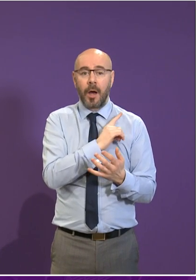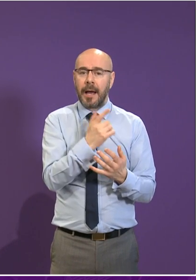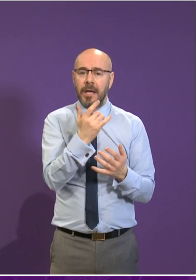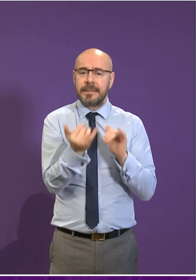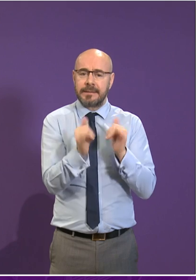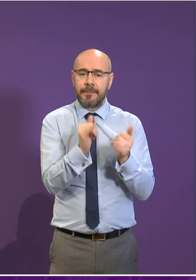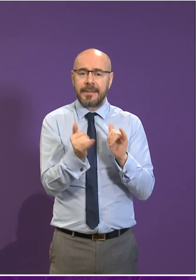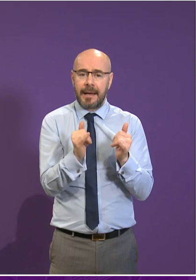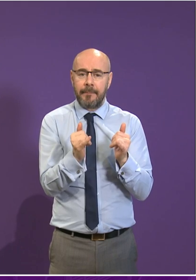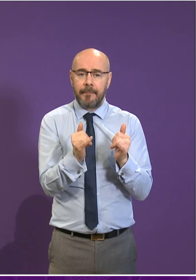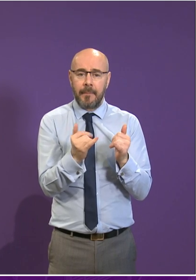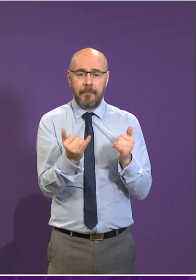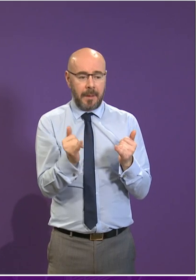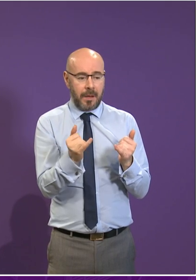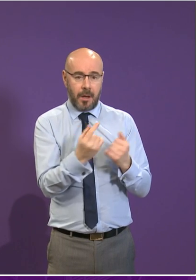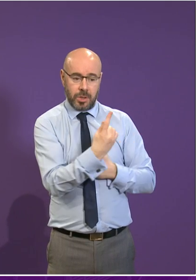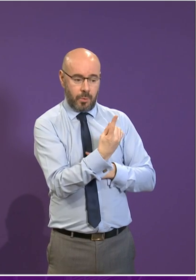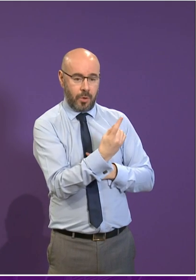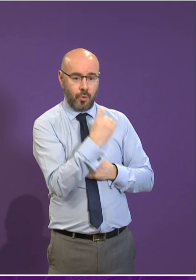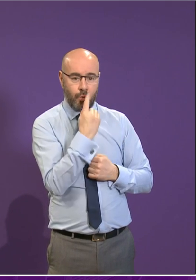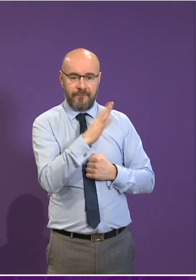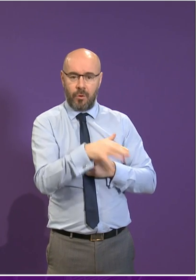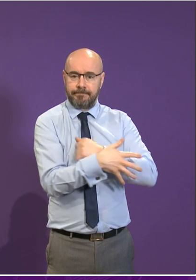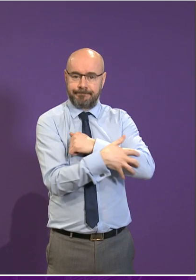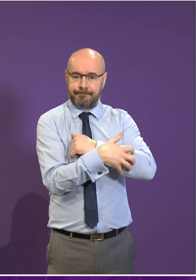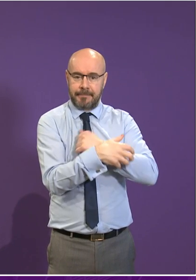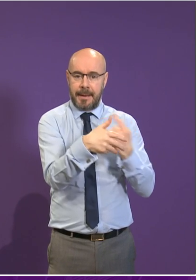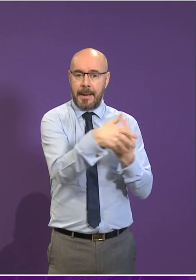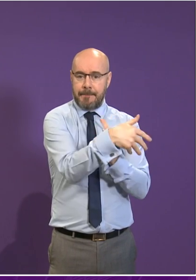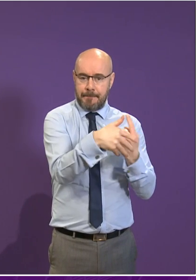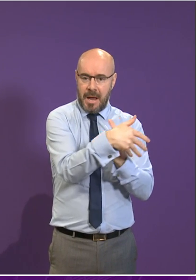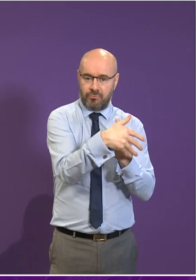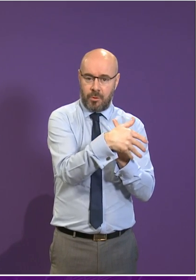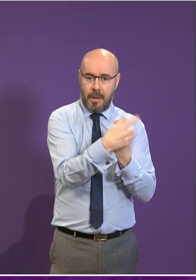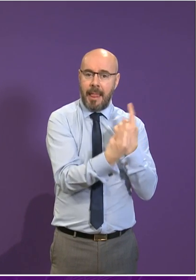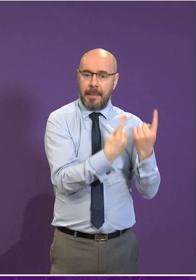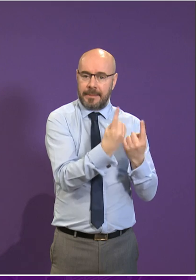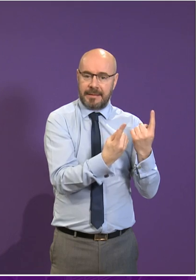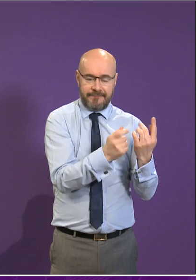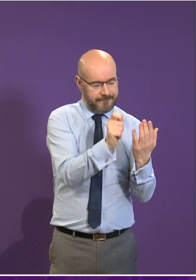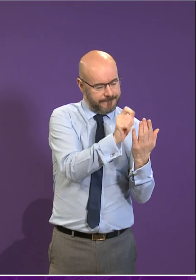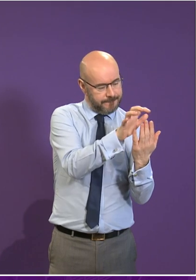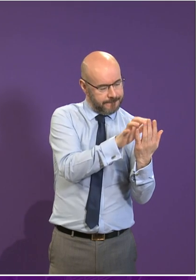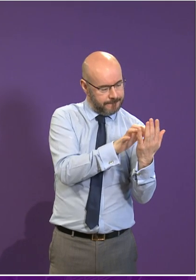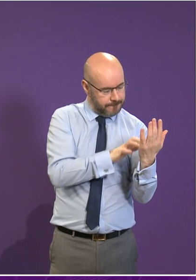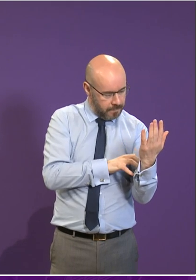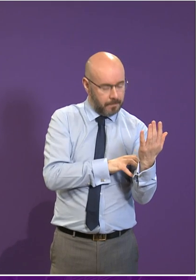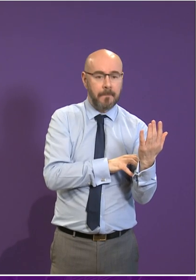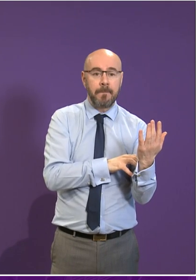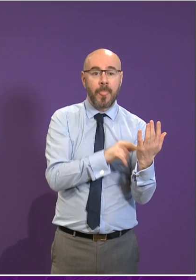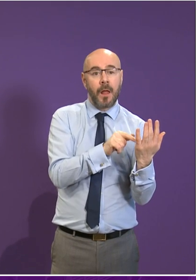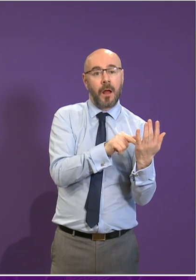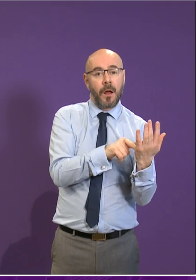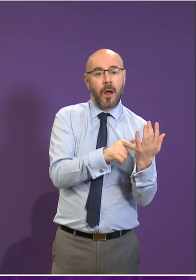those from a socioeconomic deprived background to be able to complete in a way that